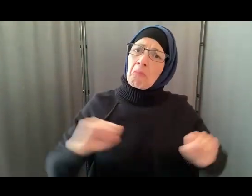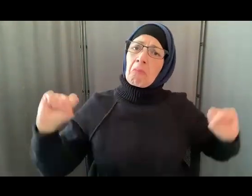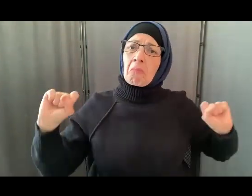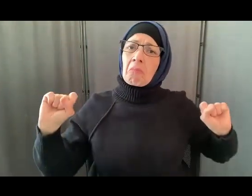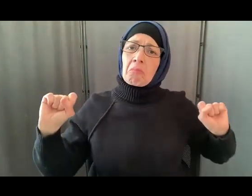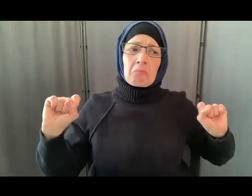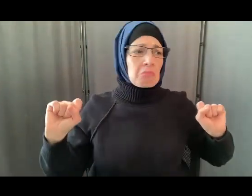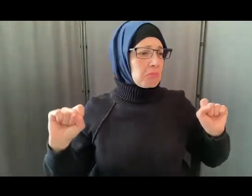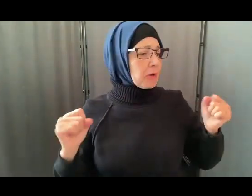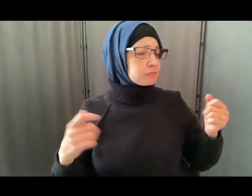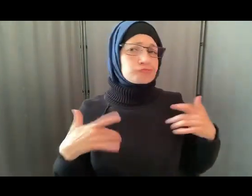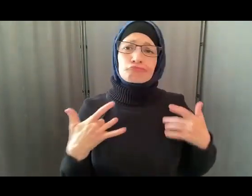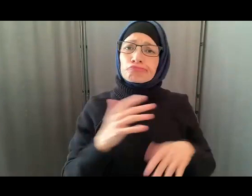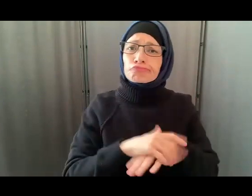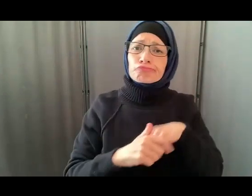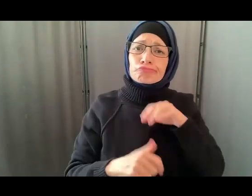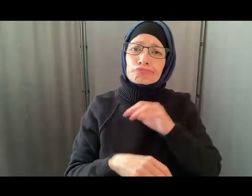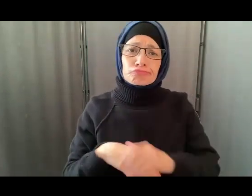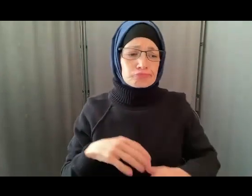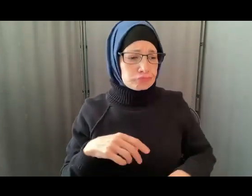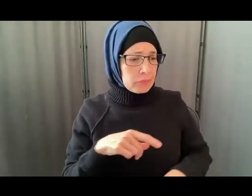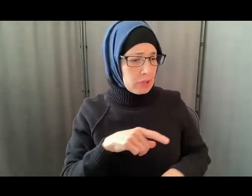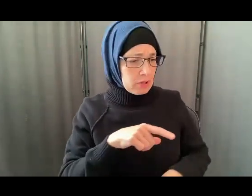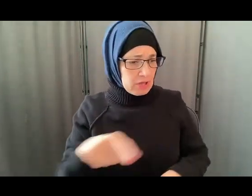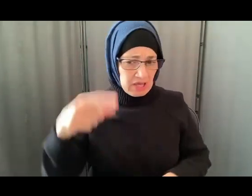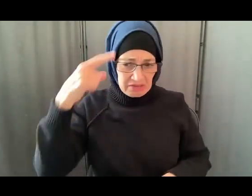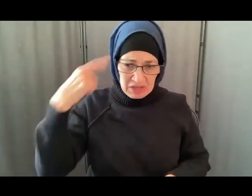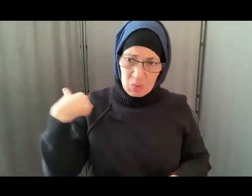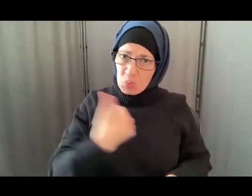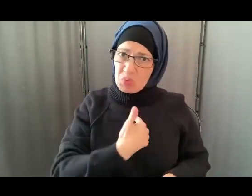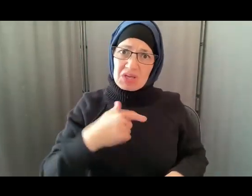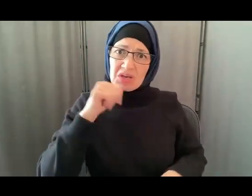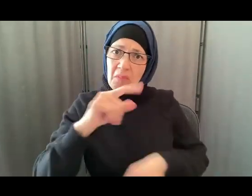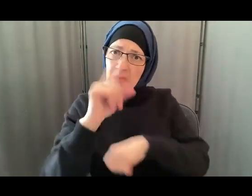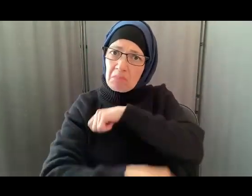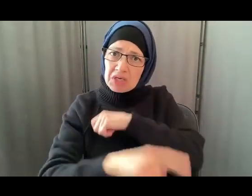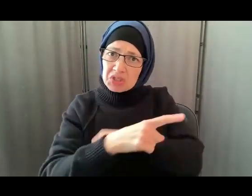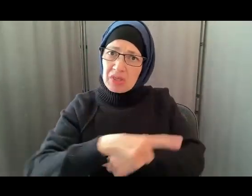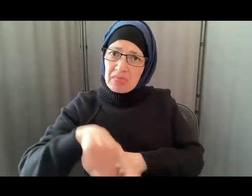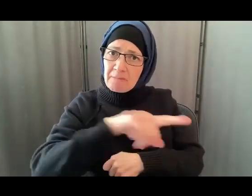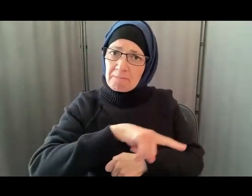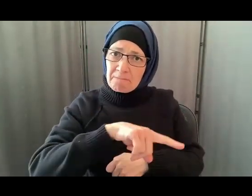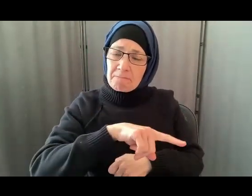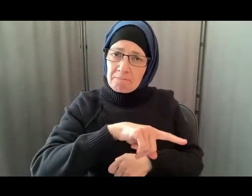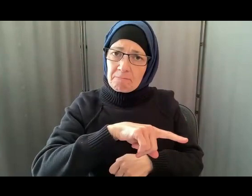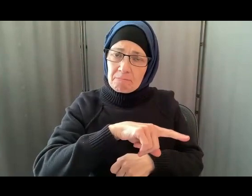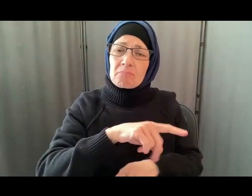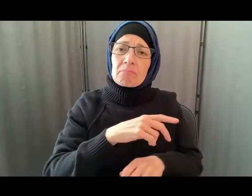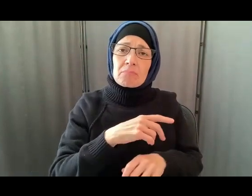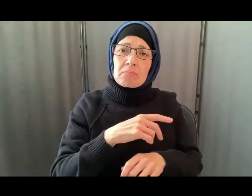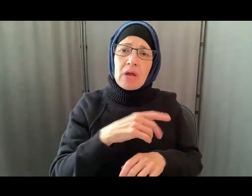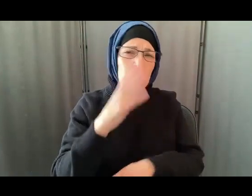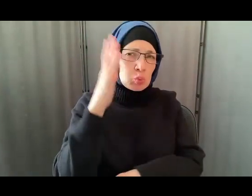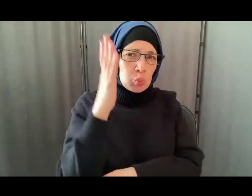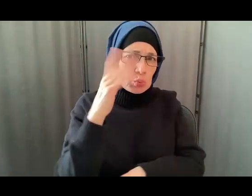believe we will not punish them at the forenoon time